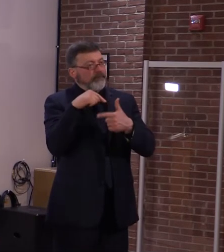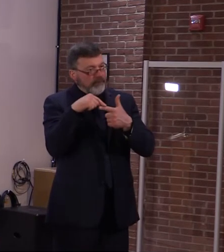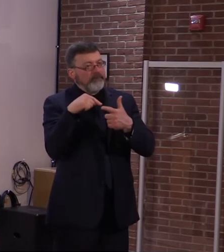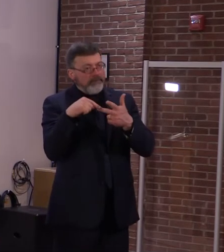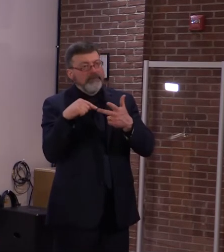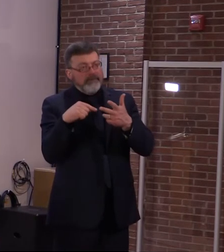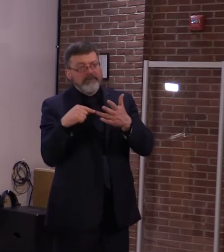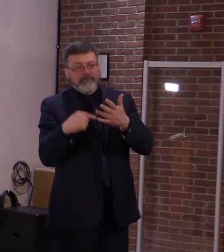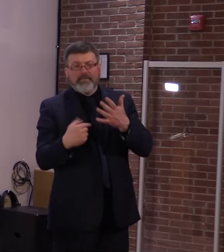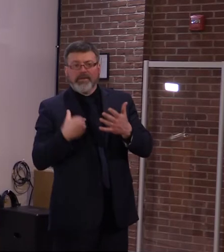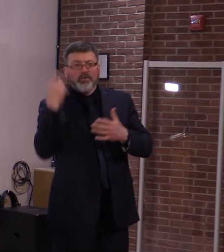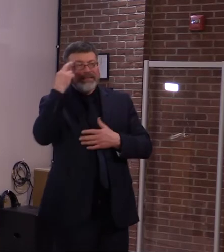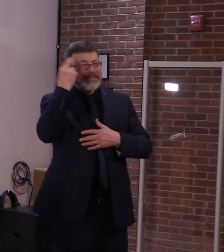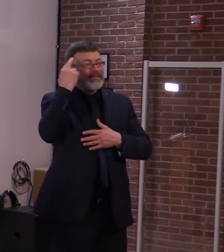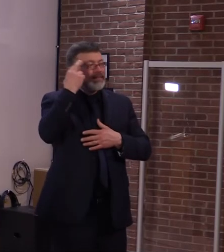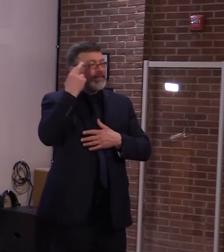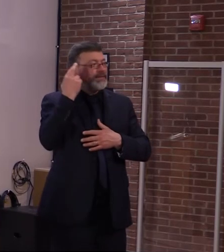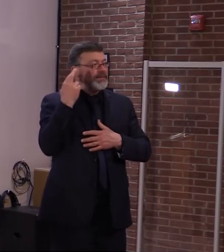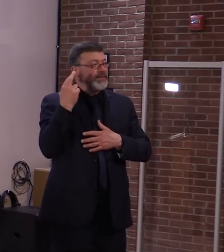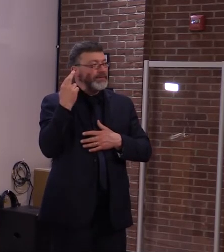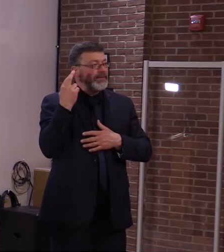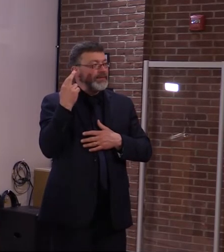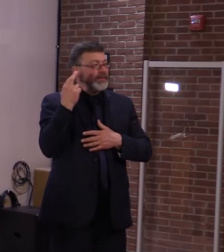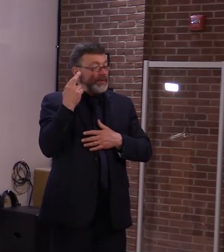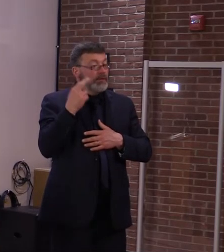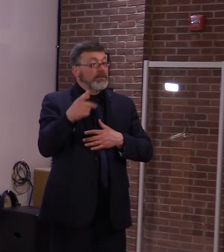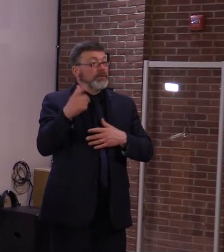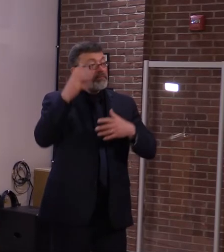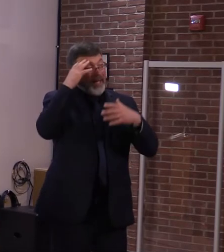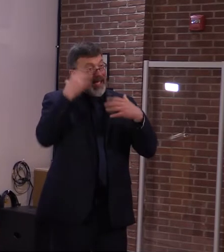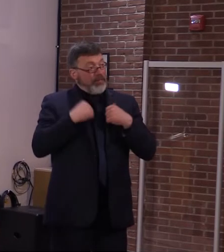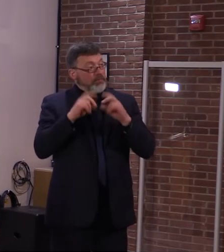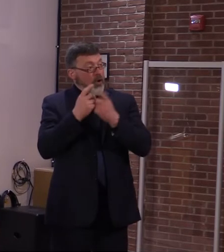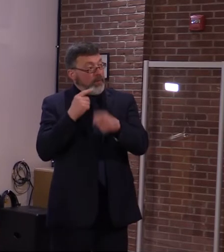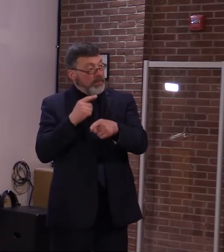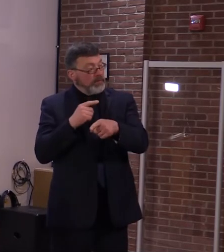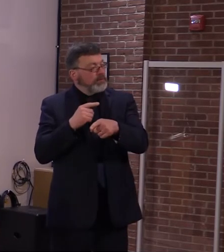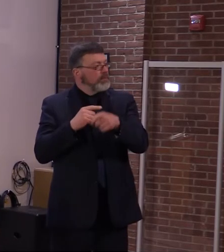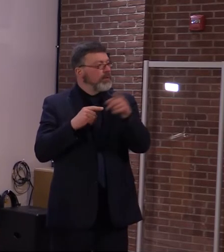the Department of Mental Health are working closely together right now